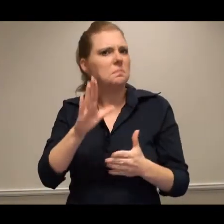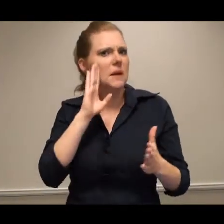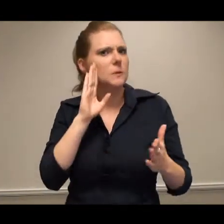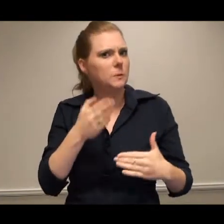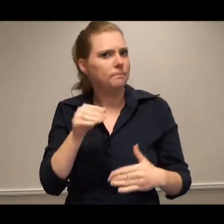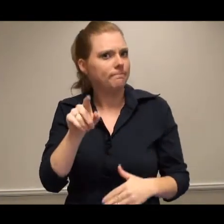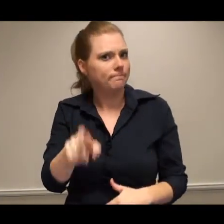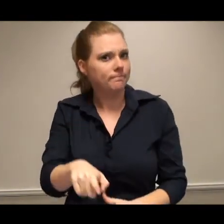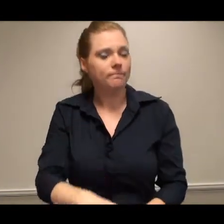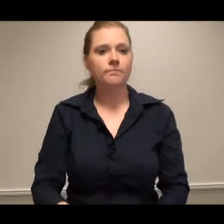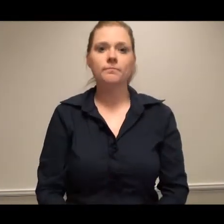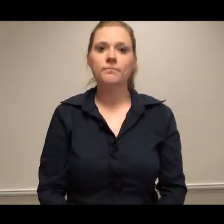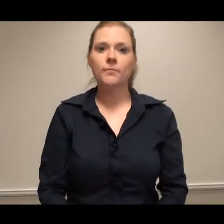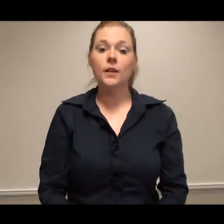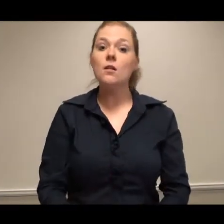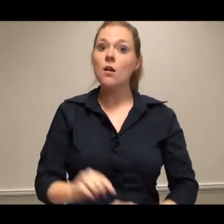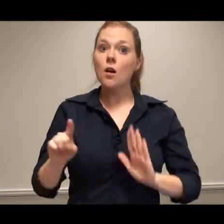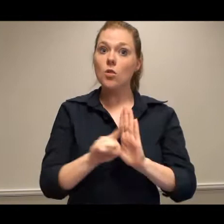These alarms should be tested once a month